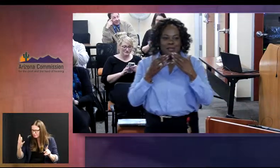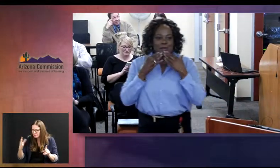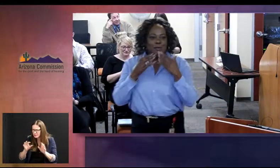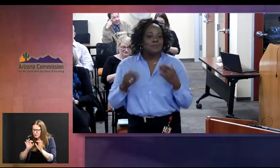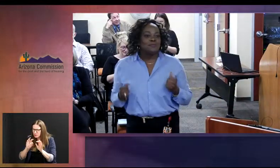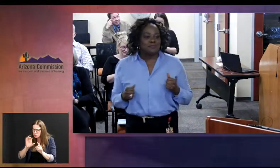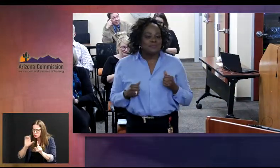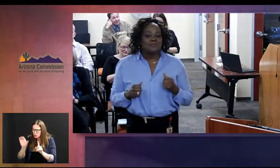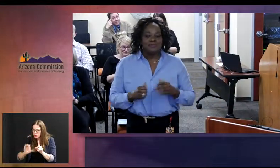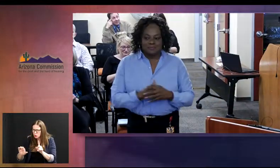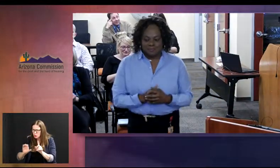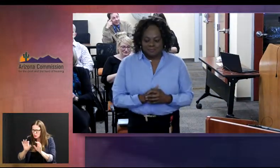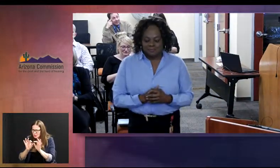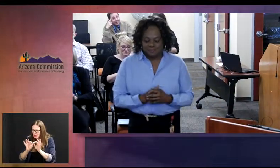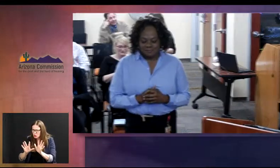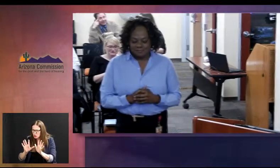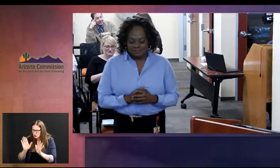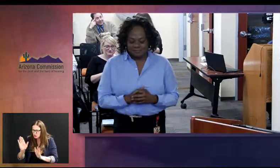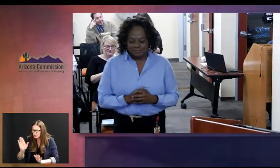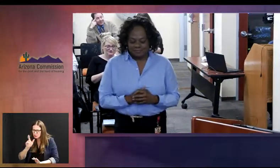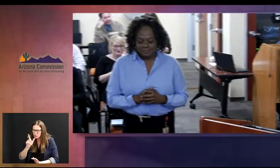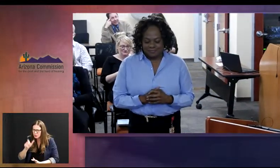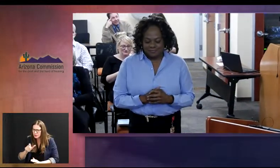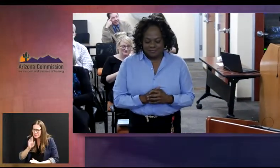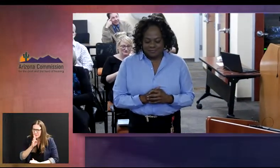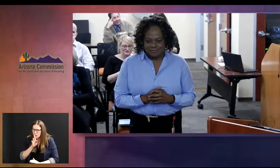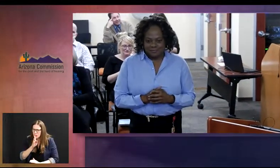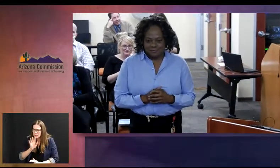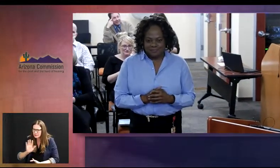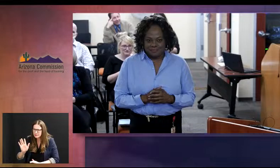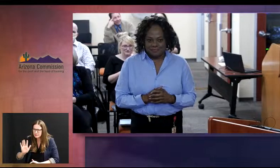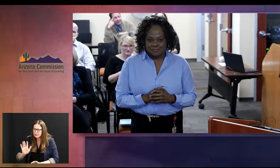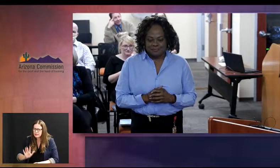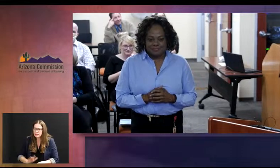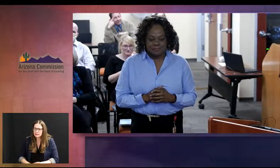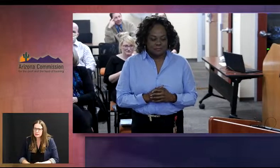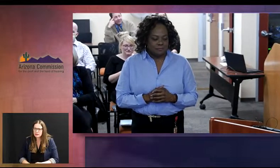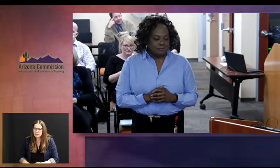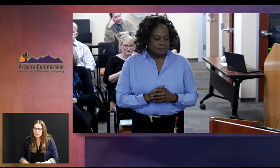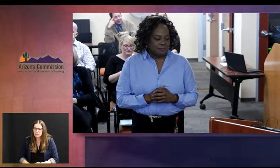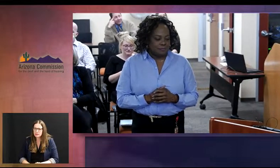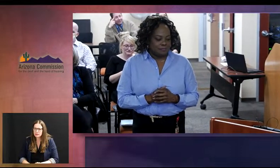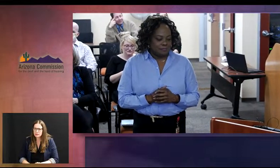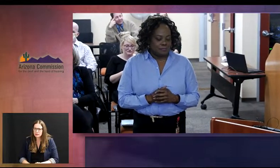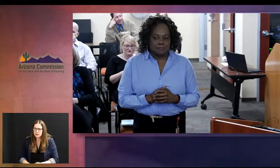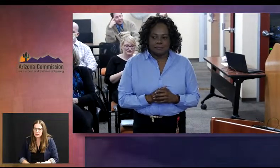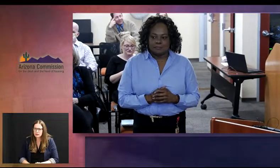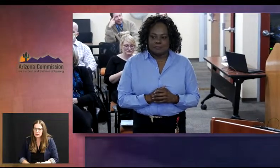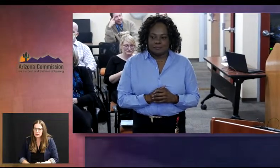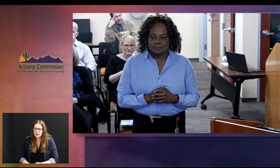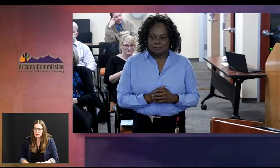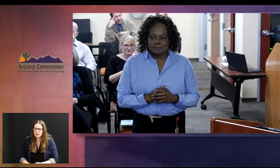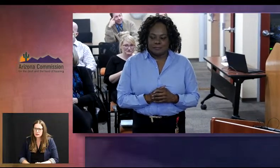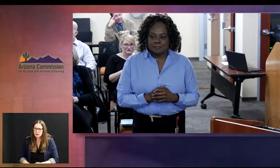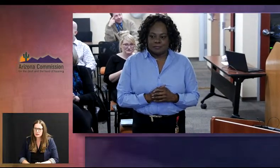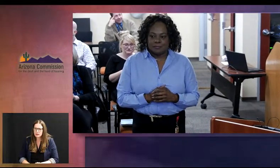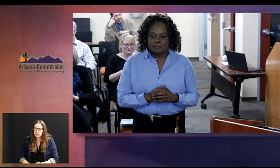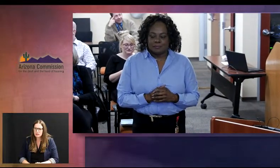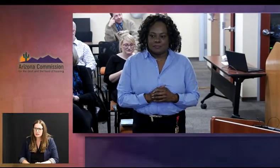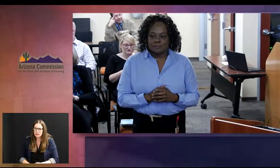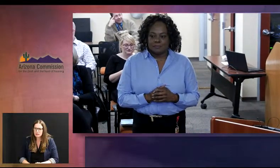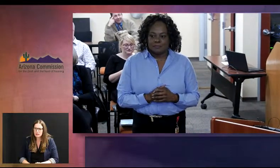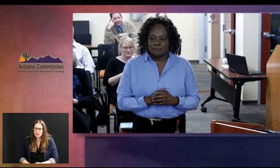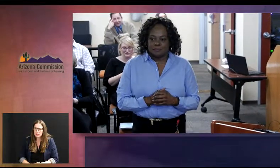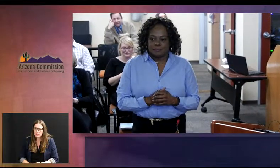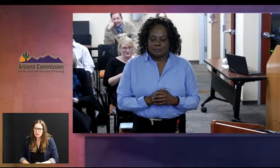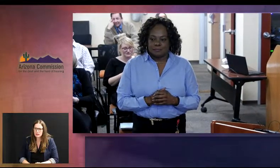Thank you. Okay, so sorry, this is the interpreter on Zoom. Should we not be voicing? I was told we should, but